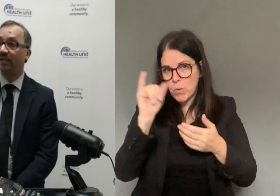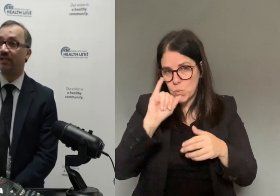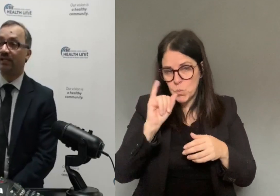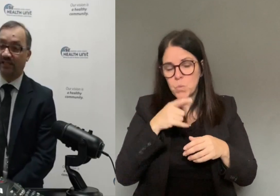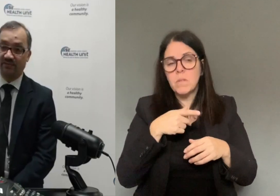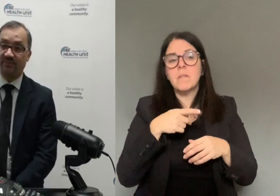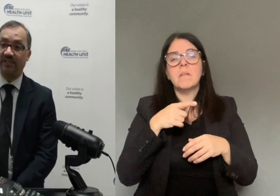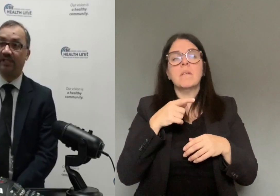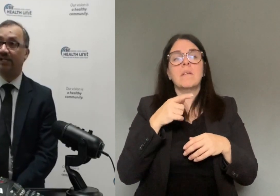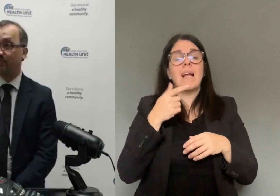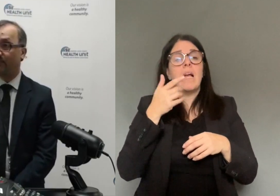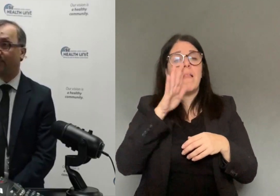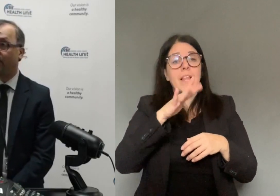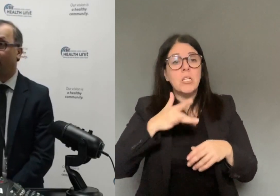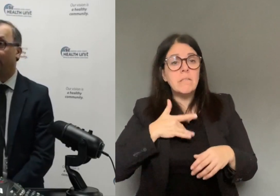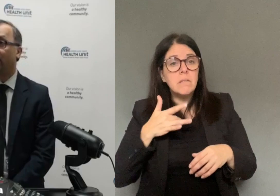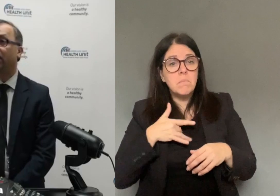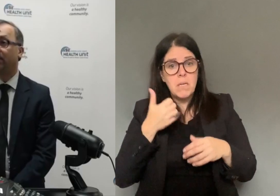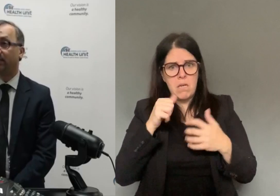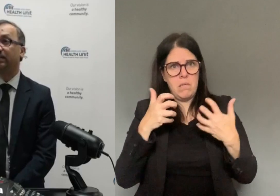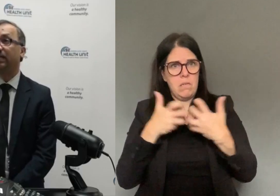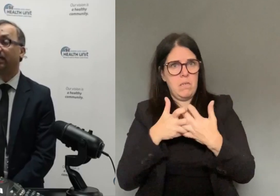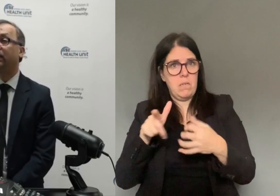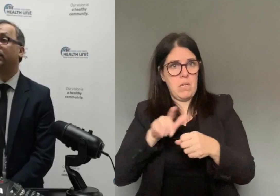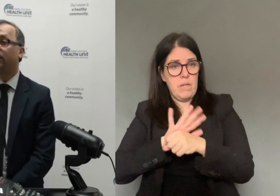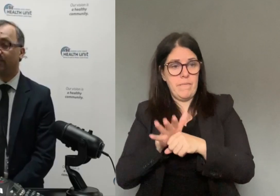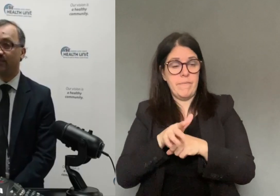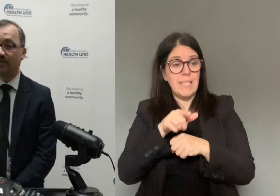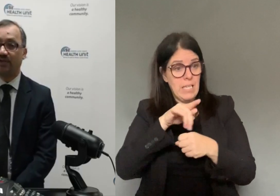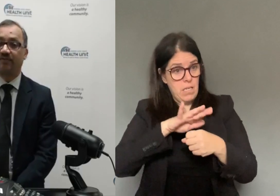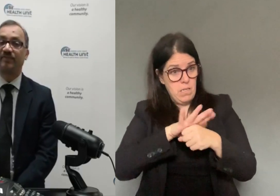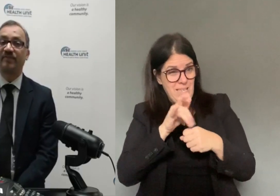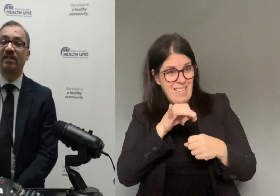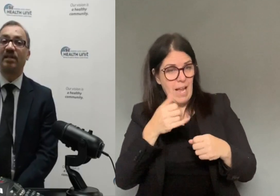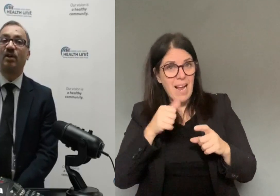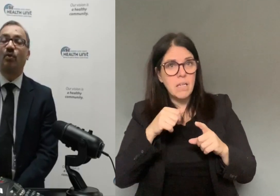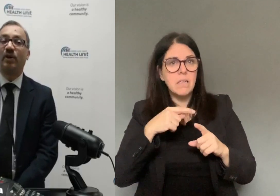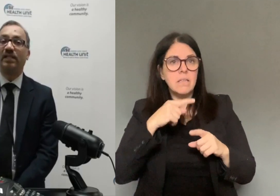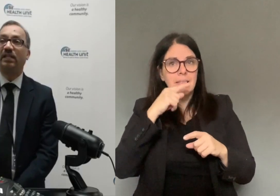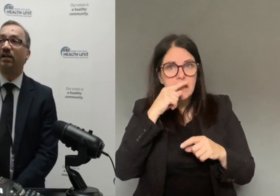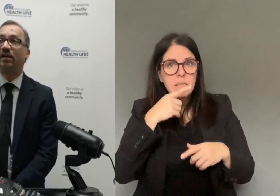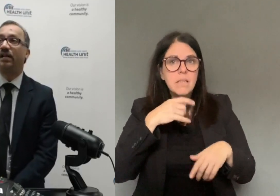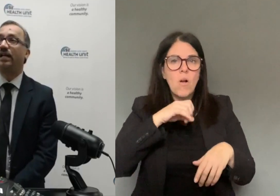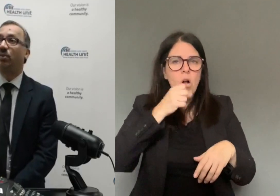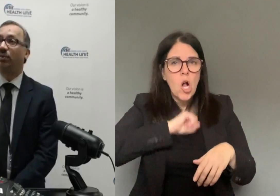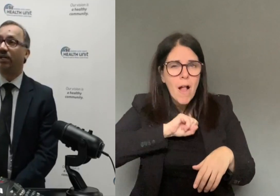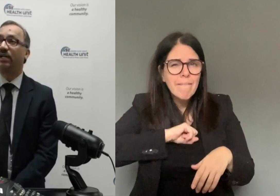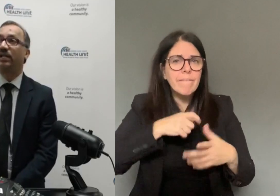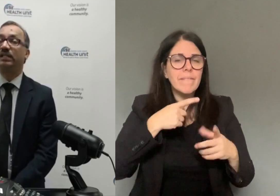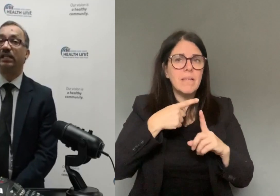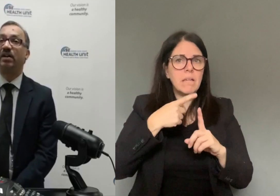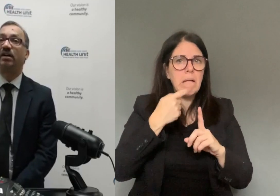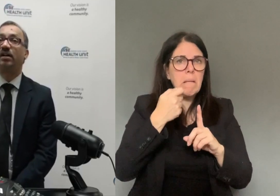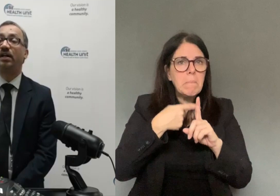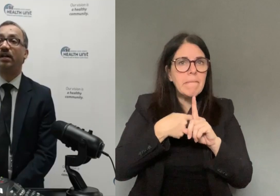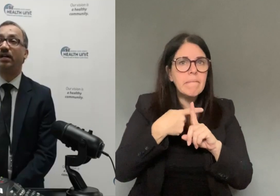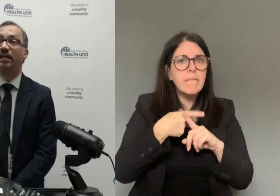COVID, they will be excluded from work until their symptoms resolve. When they are at work,